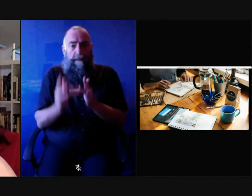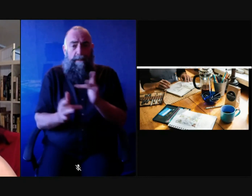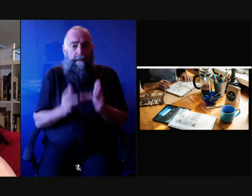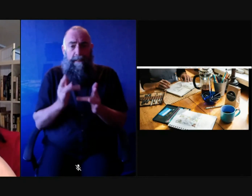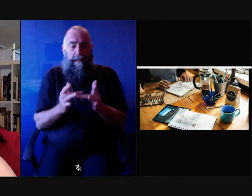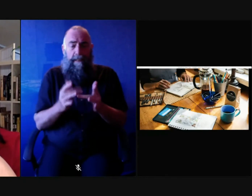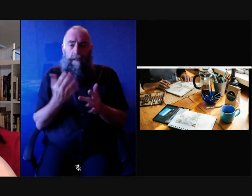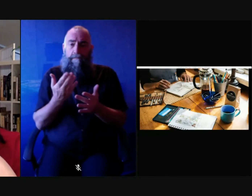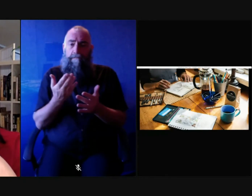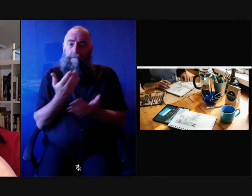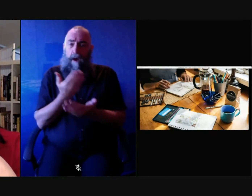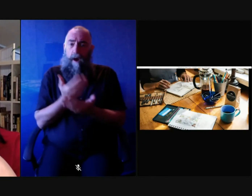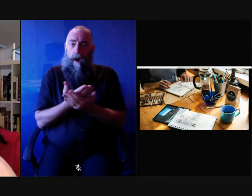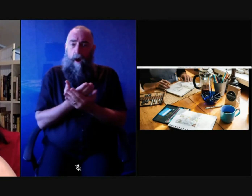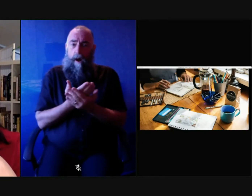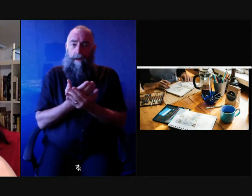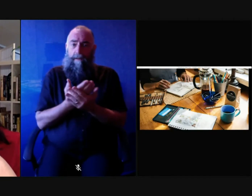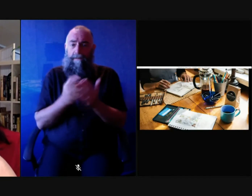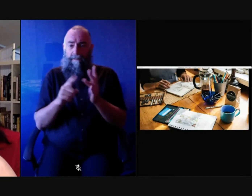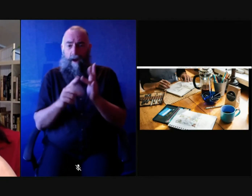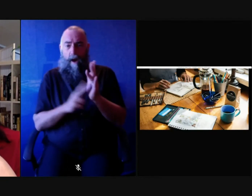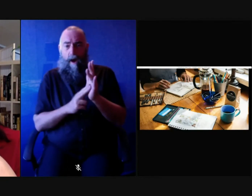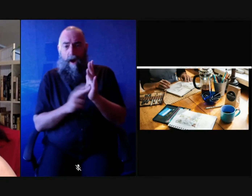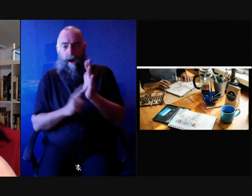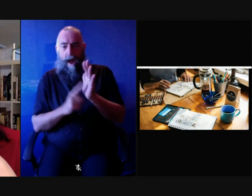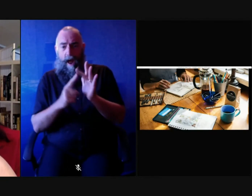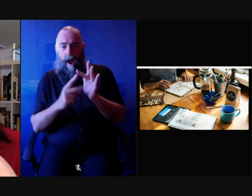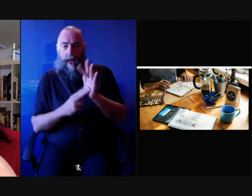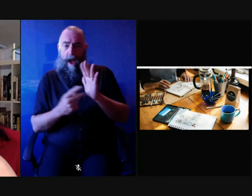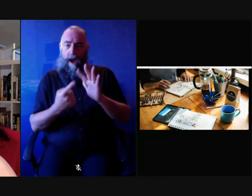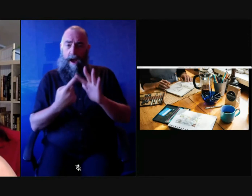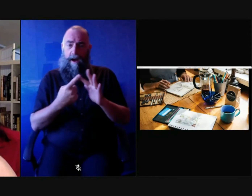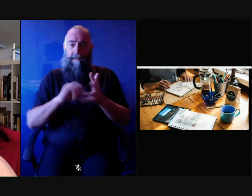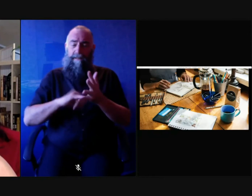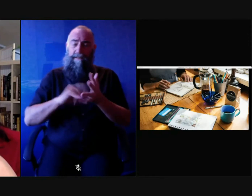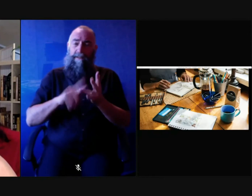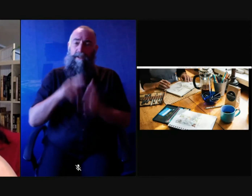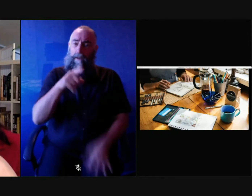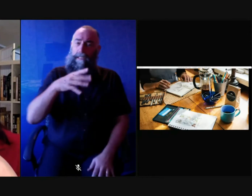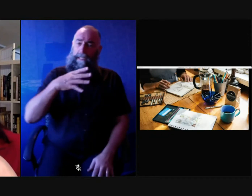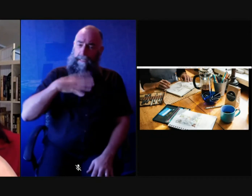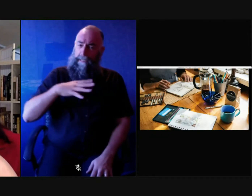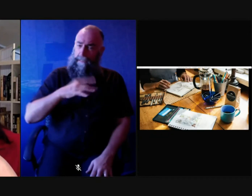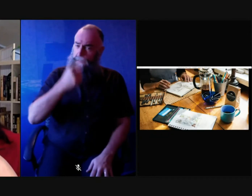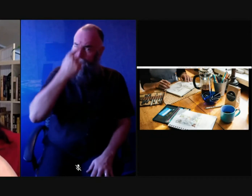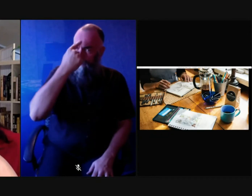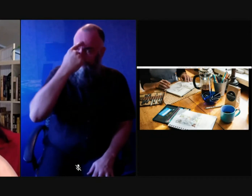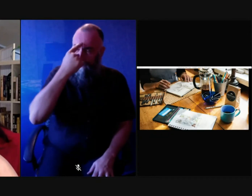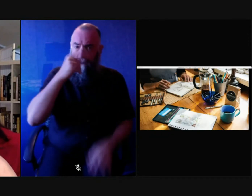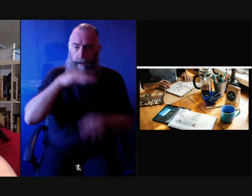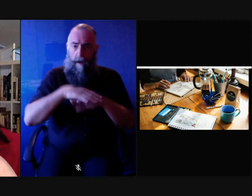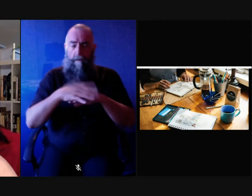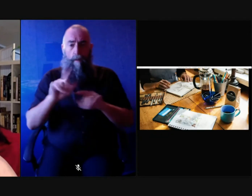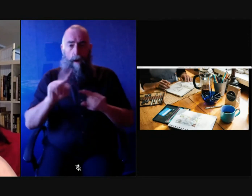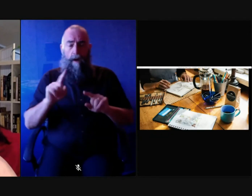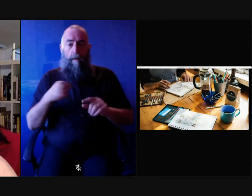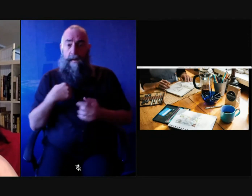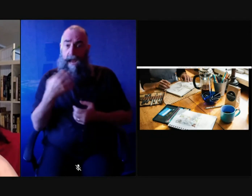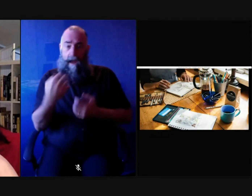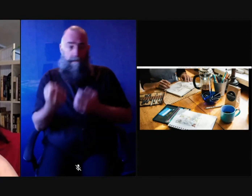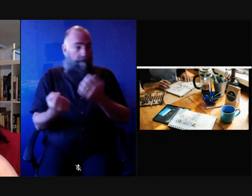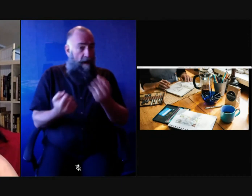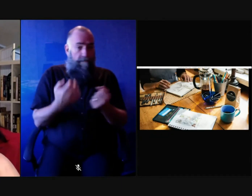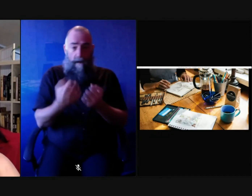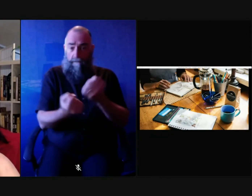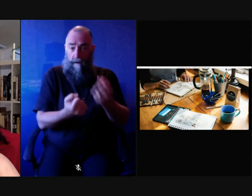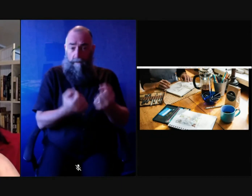with new people, because no one in the creative industry exists in a vacuum. We all